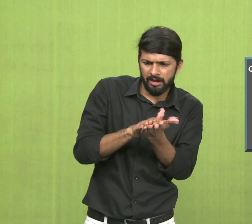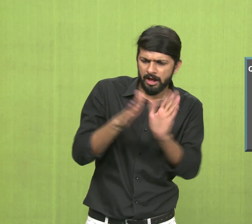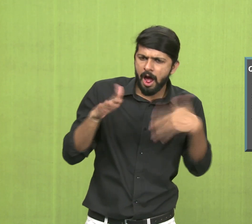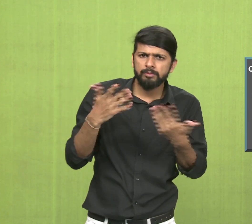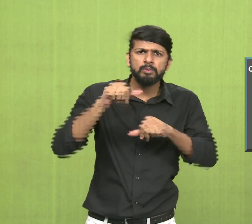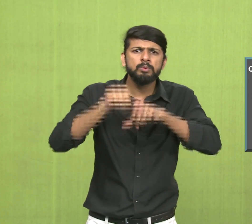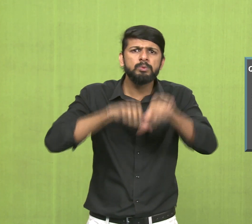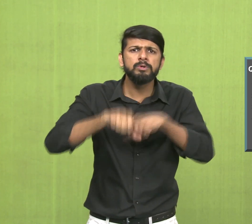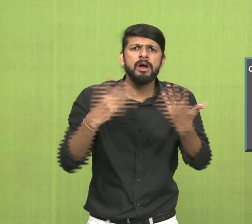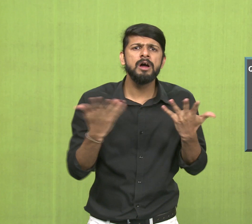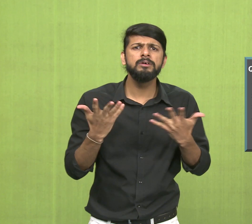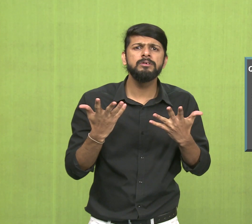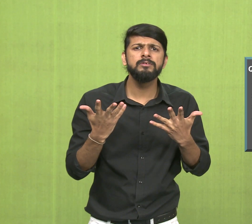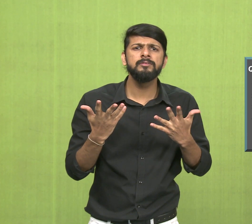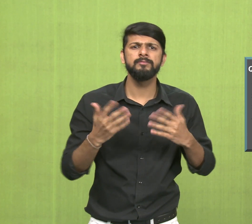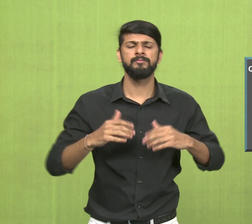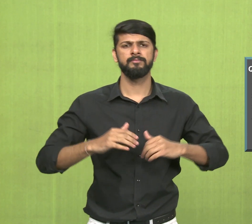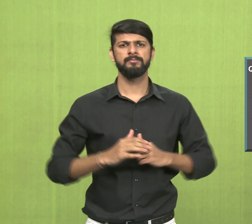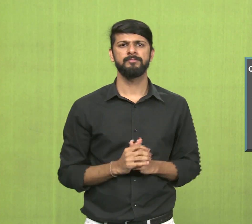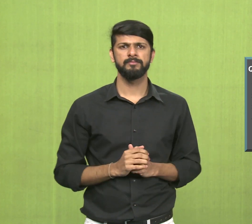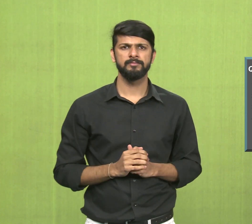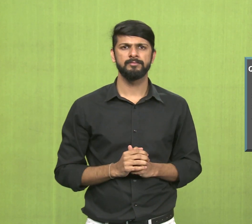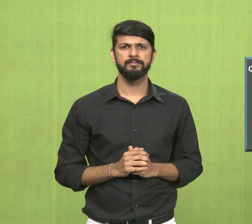How is color applied in this technique?